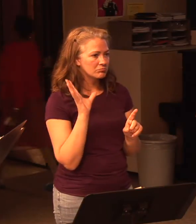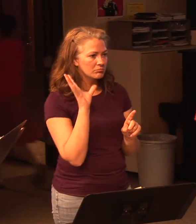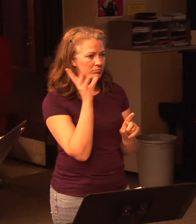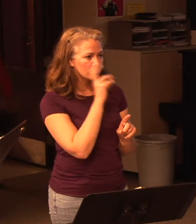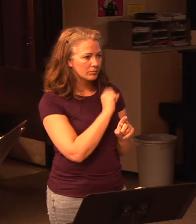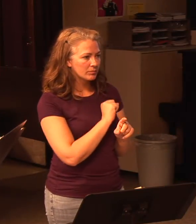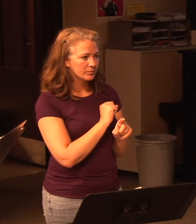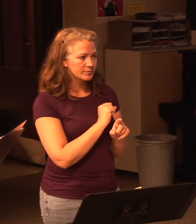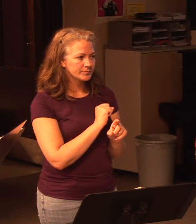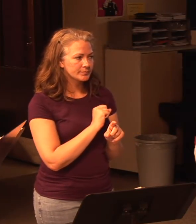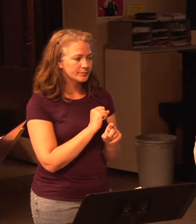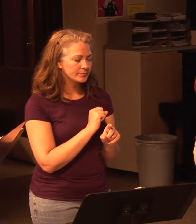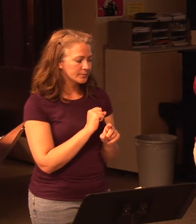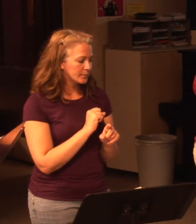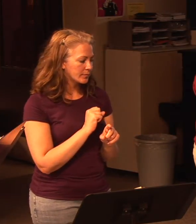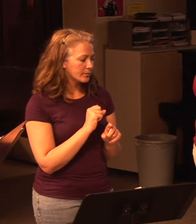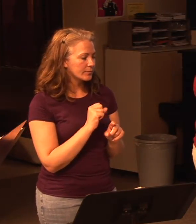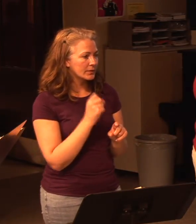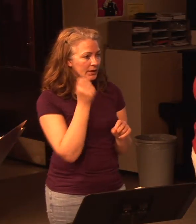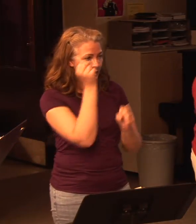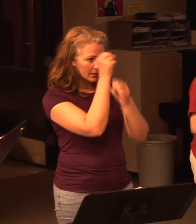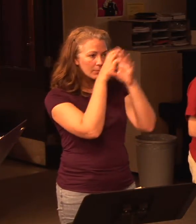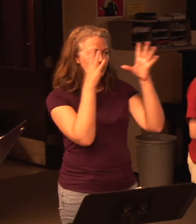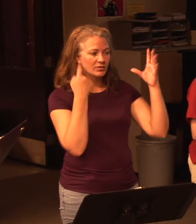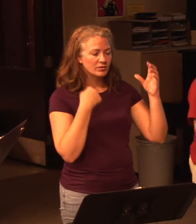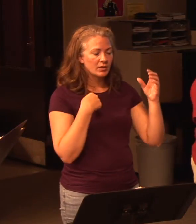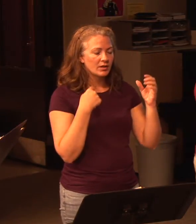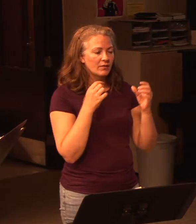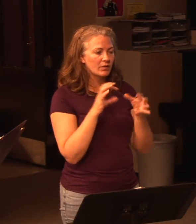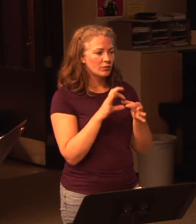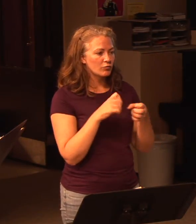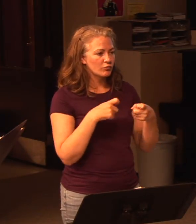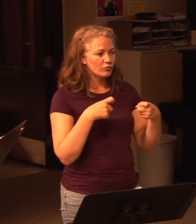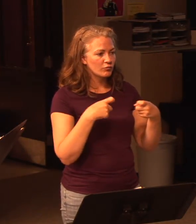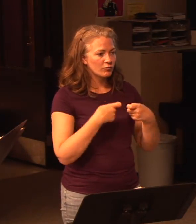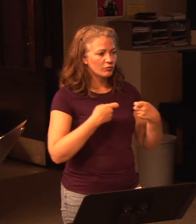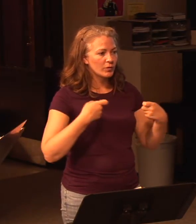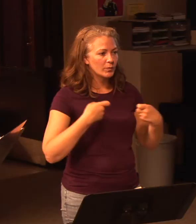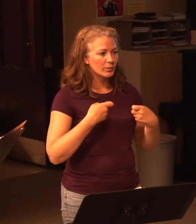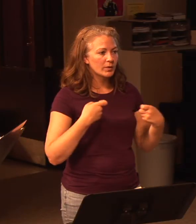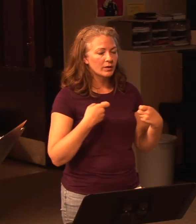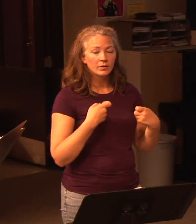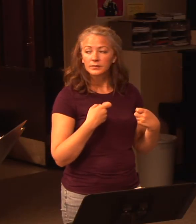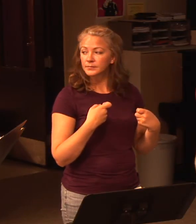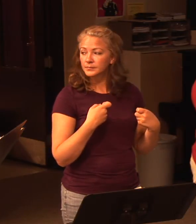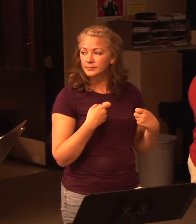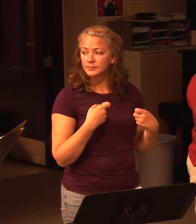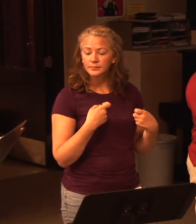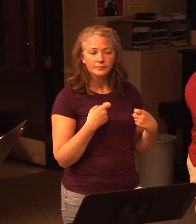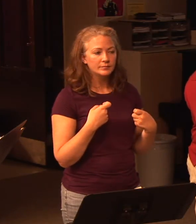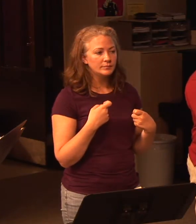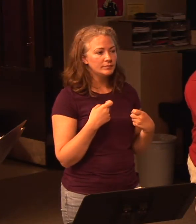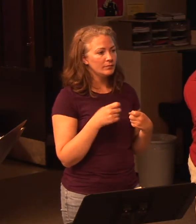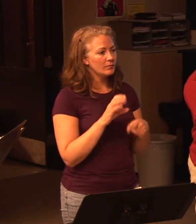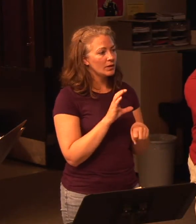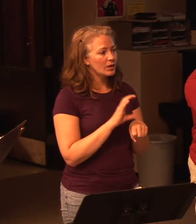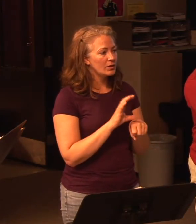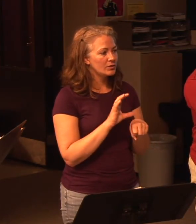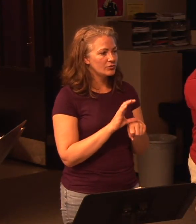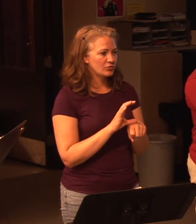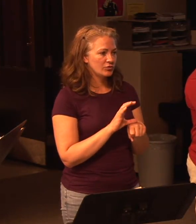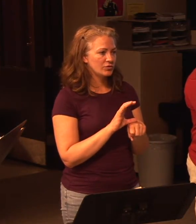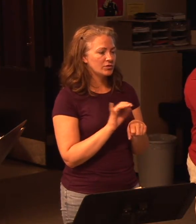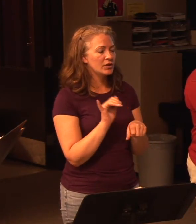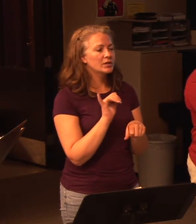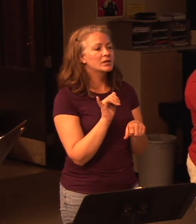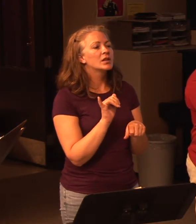that's what I could add. Imagine I have a rubber band. You know, I think in many ways, the church movement has been like this rubber band, trying to